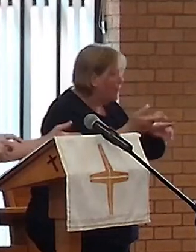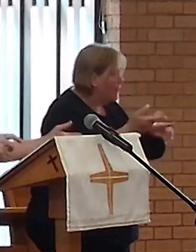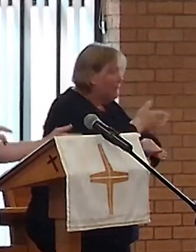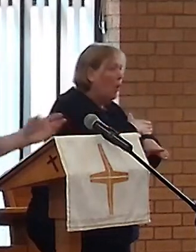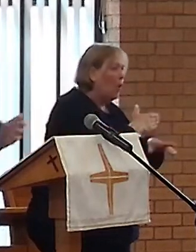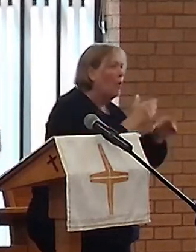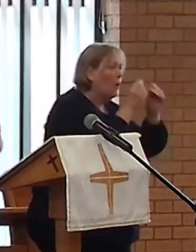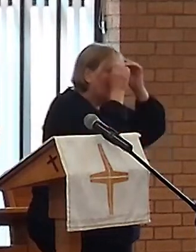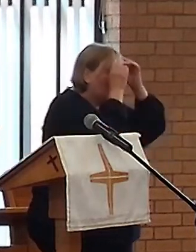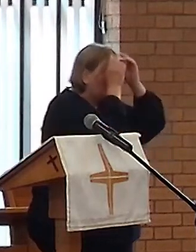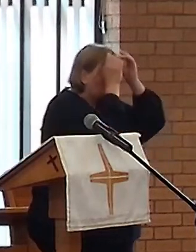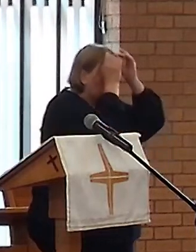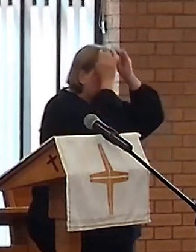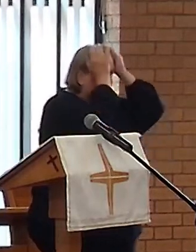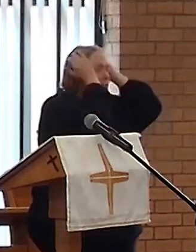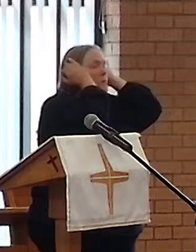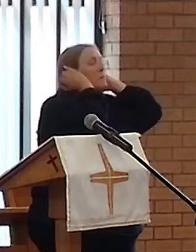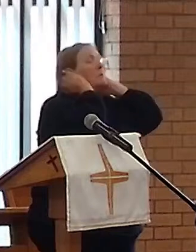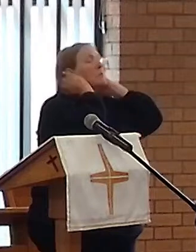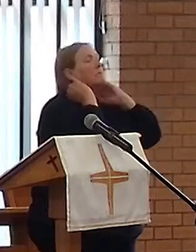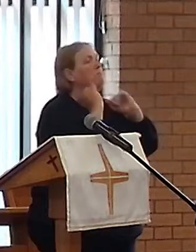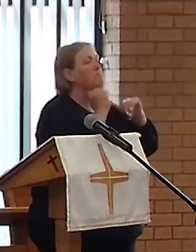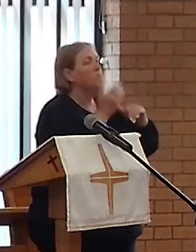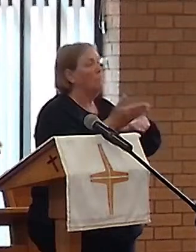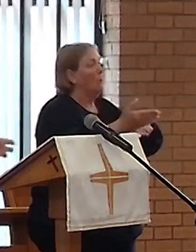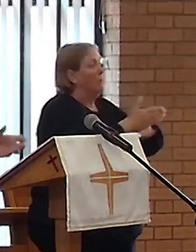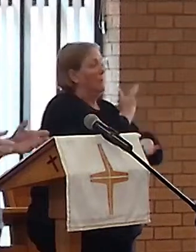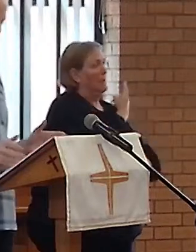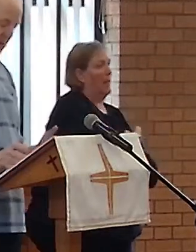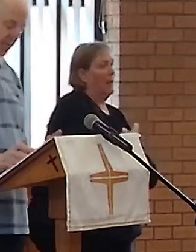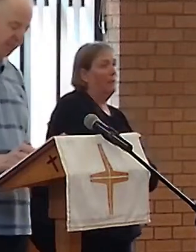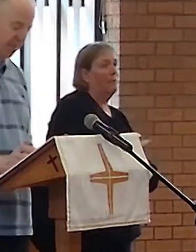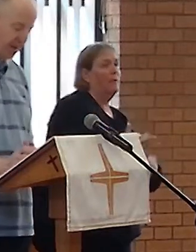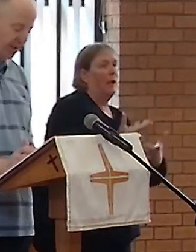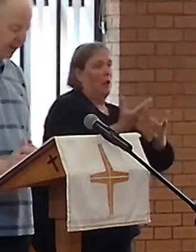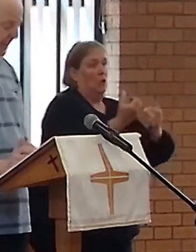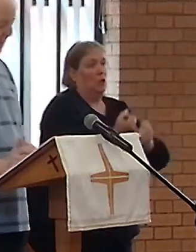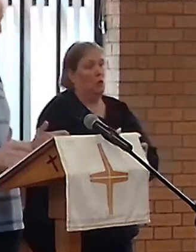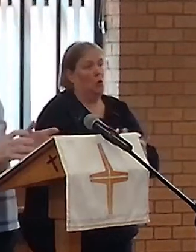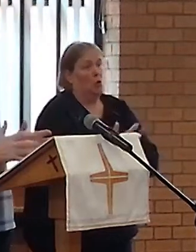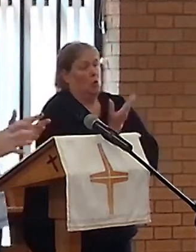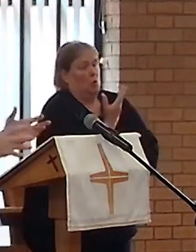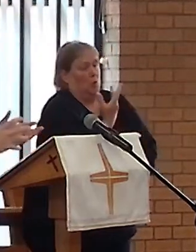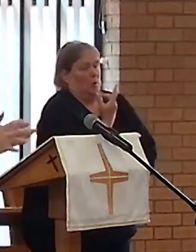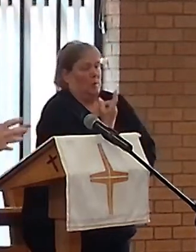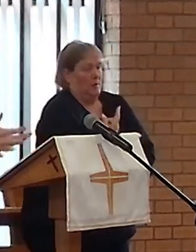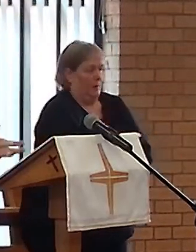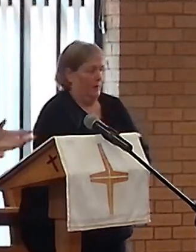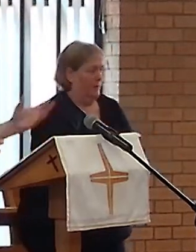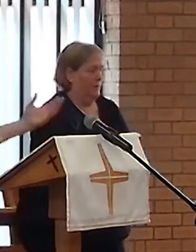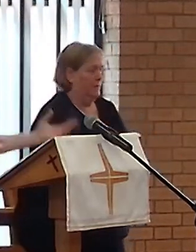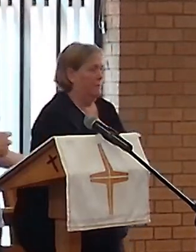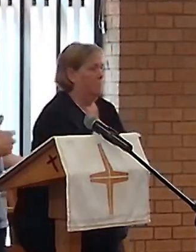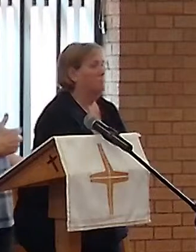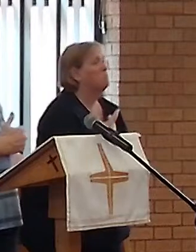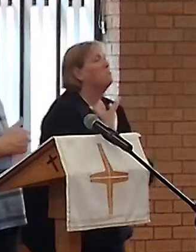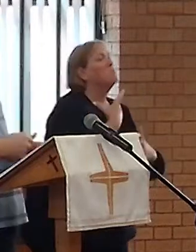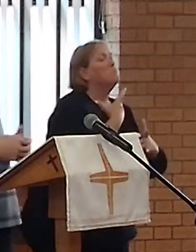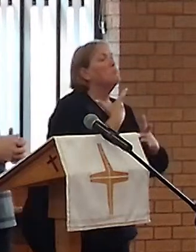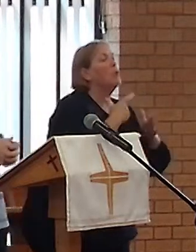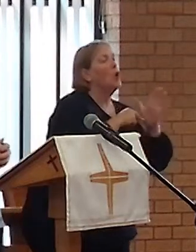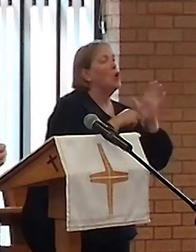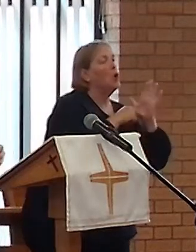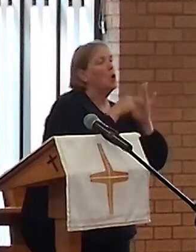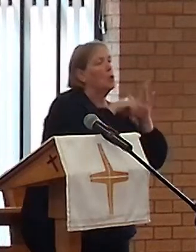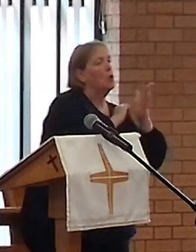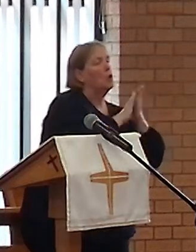Old self, new self. Thomas Merton, the Cistercian monk, suggested the use of the term false self for